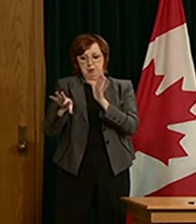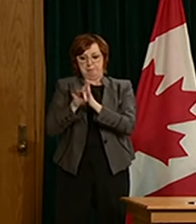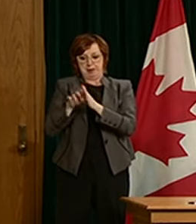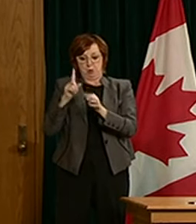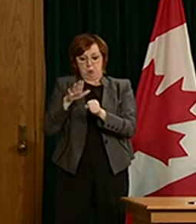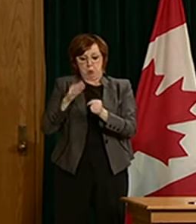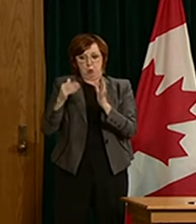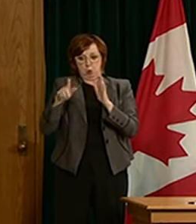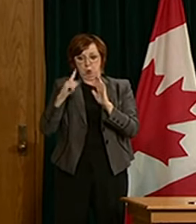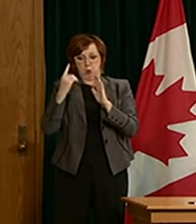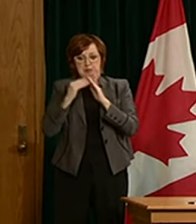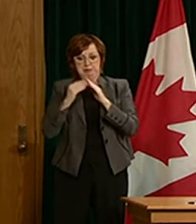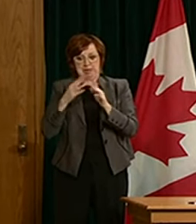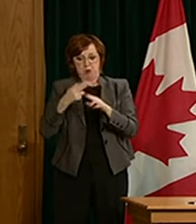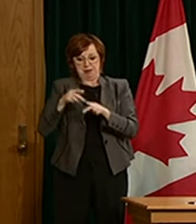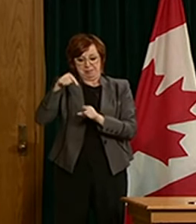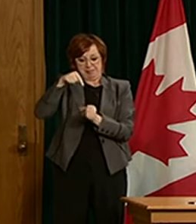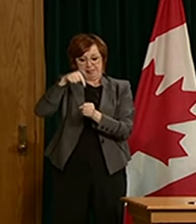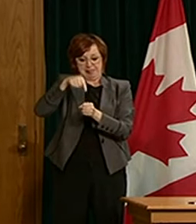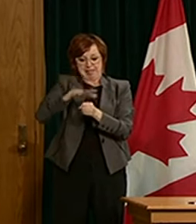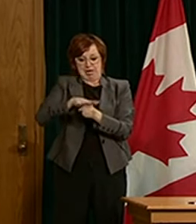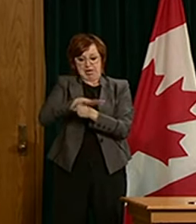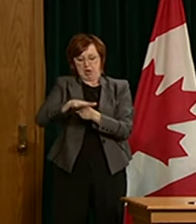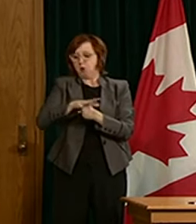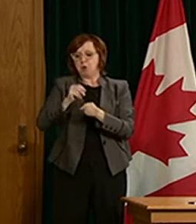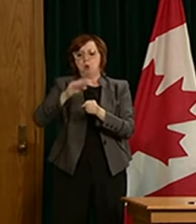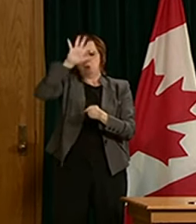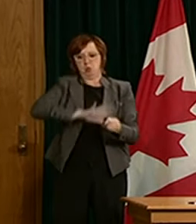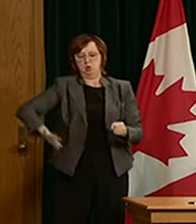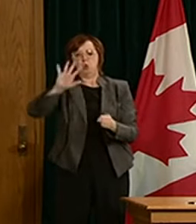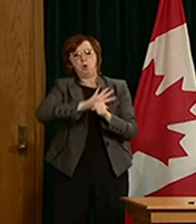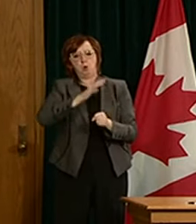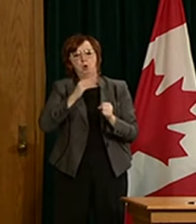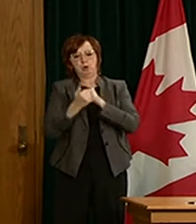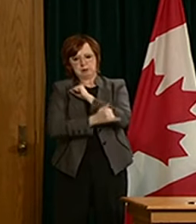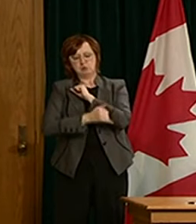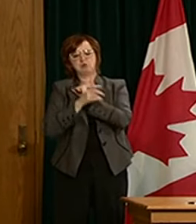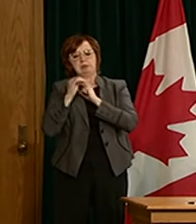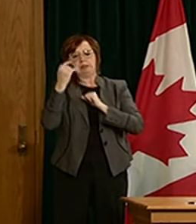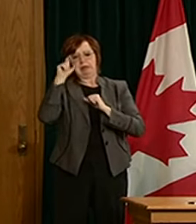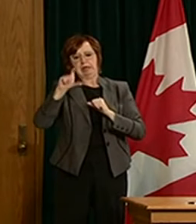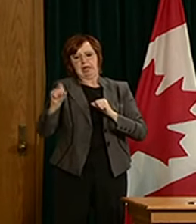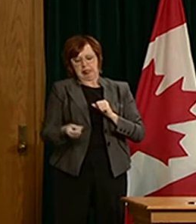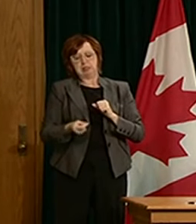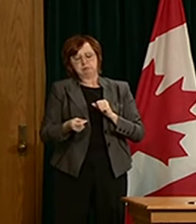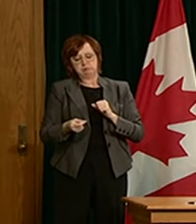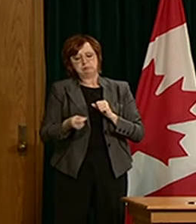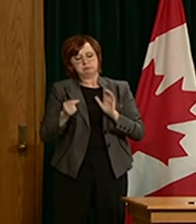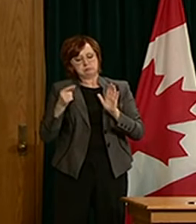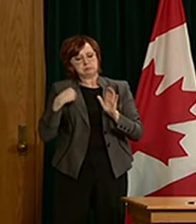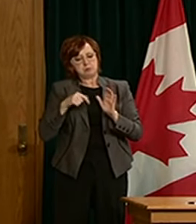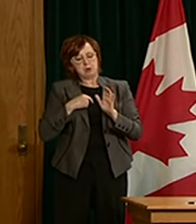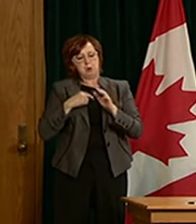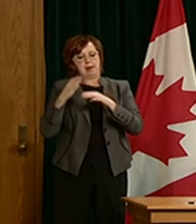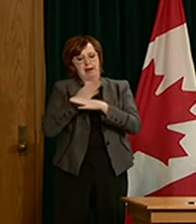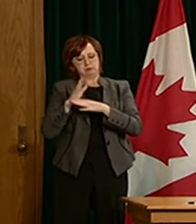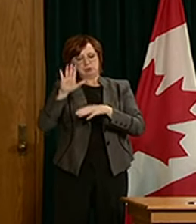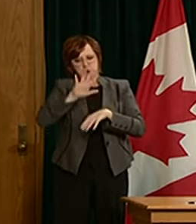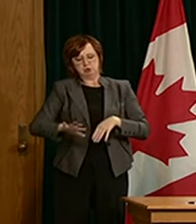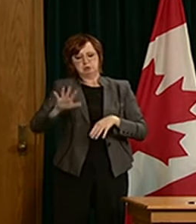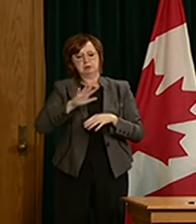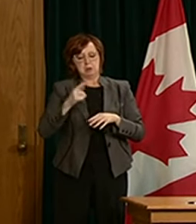bit more time to prepare, and the impact wasn't as severe. And we felt that it potentially could represent a situation here